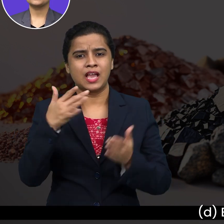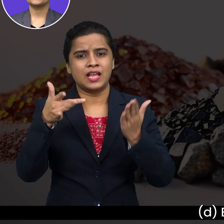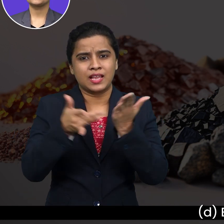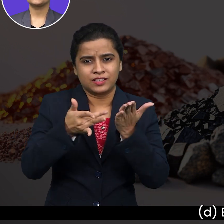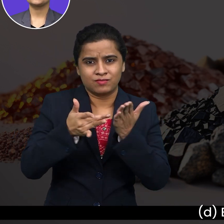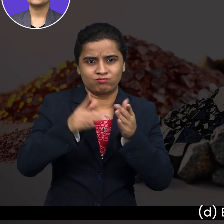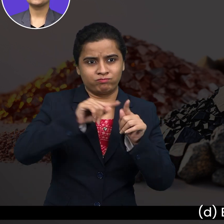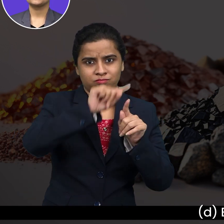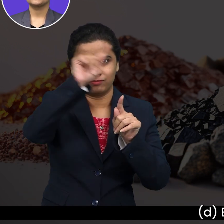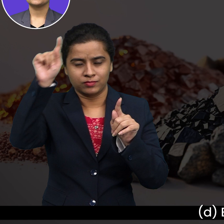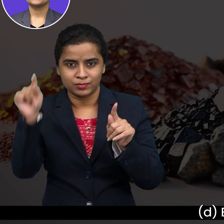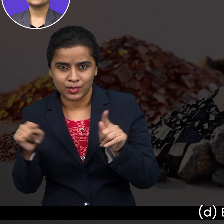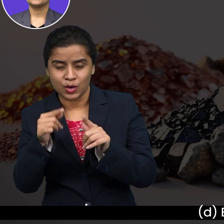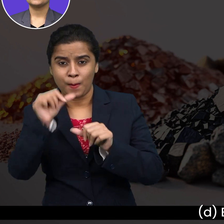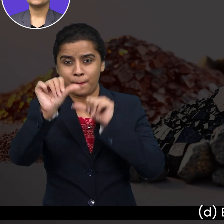electrolysis,